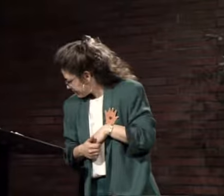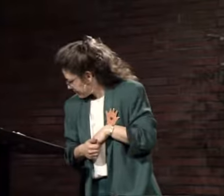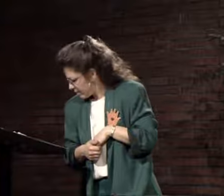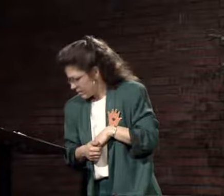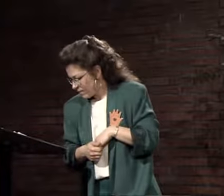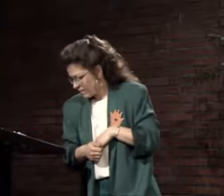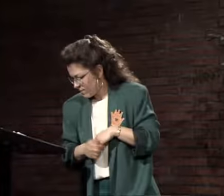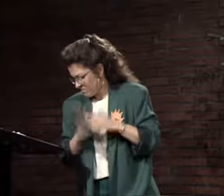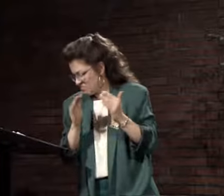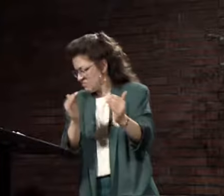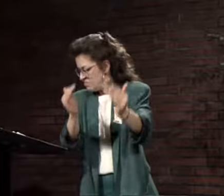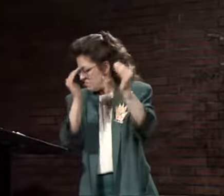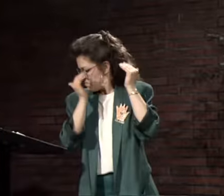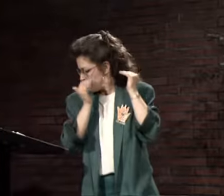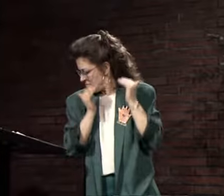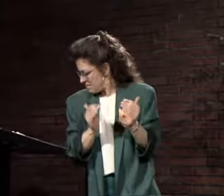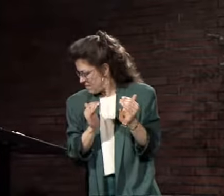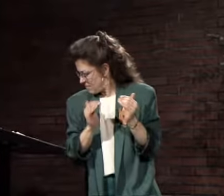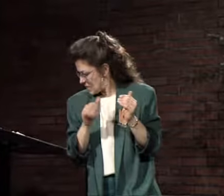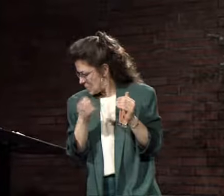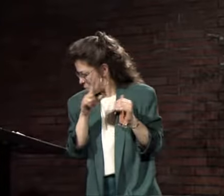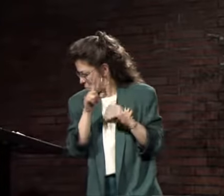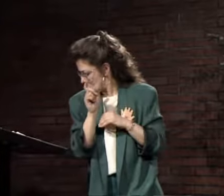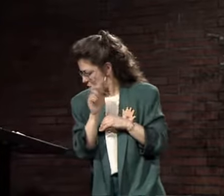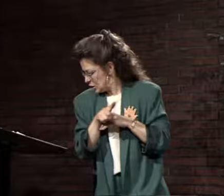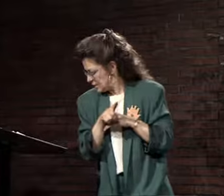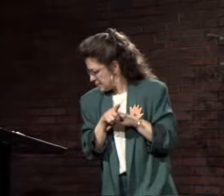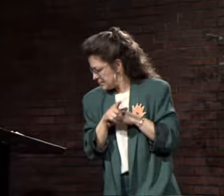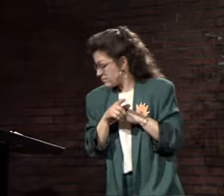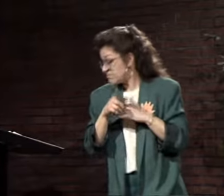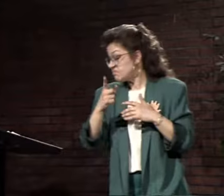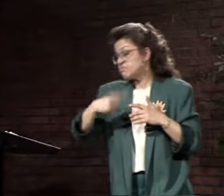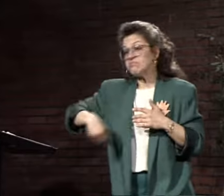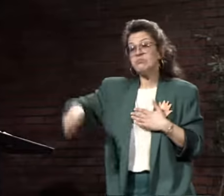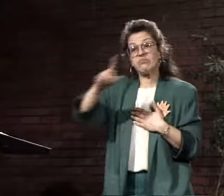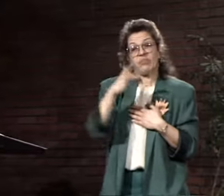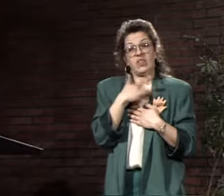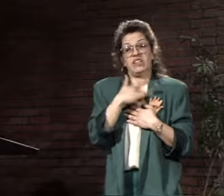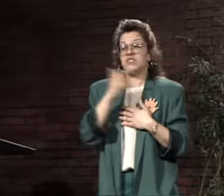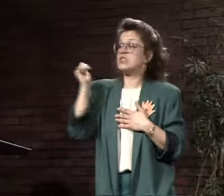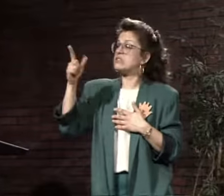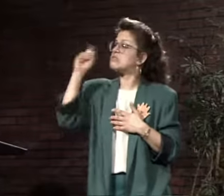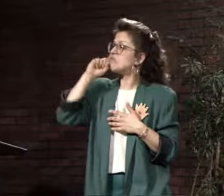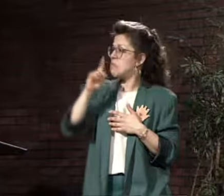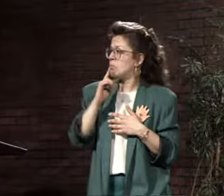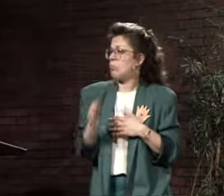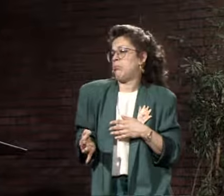it into ASL to match that concept. Okay, for the next question.